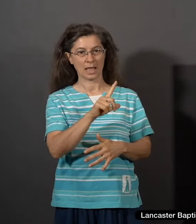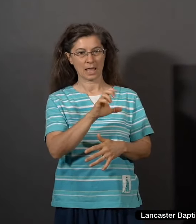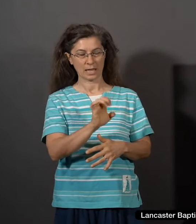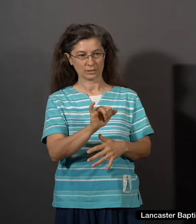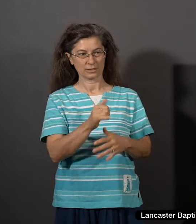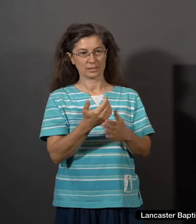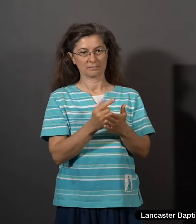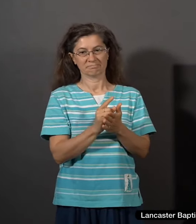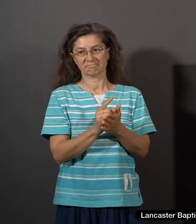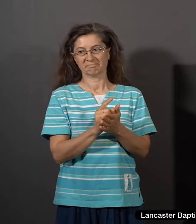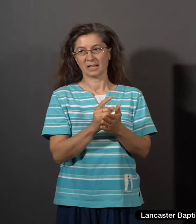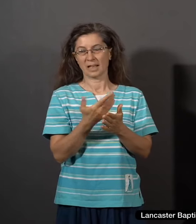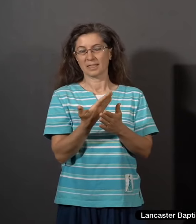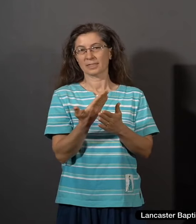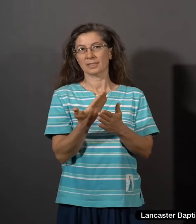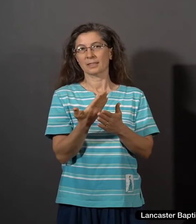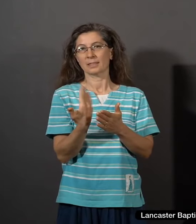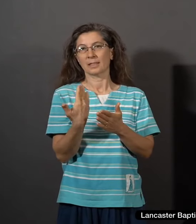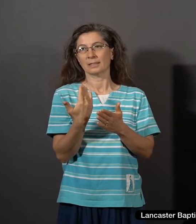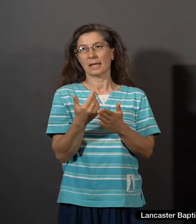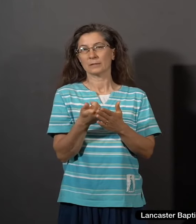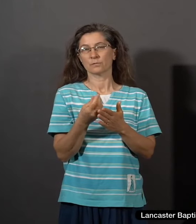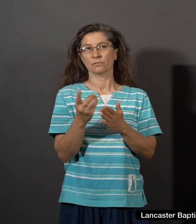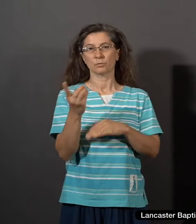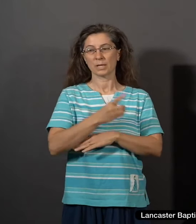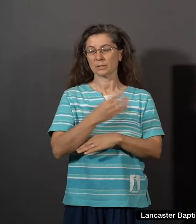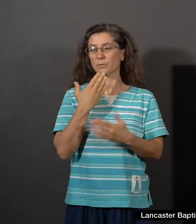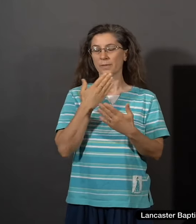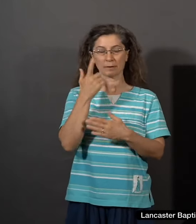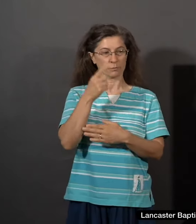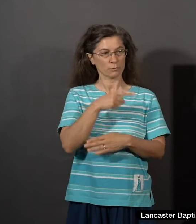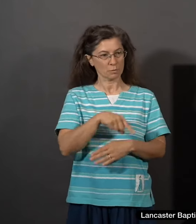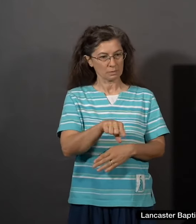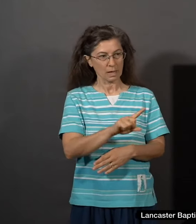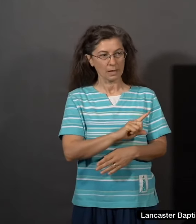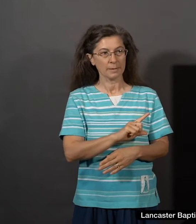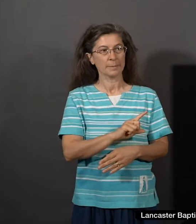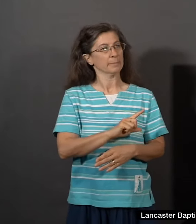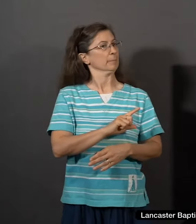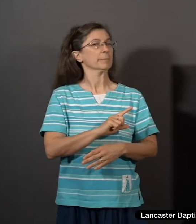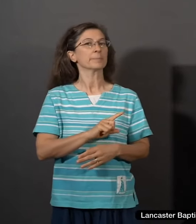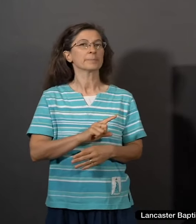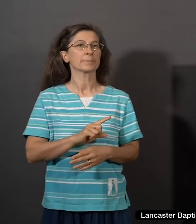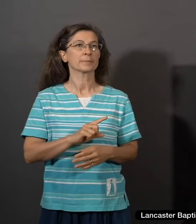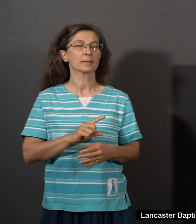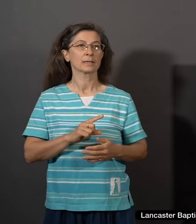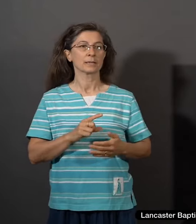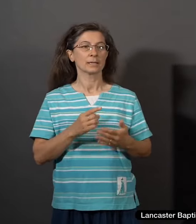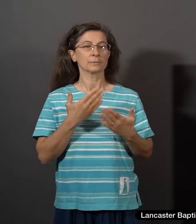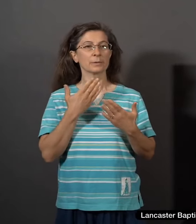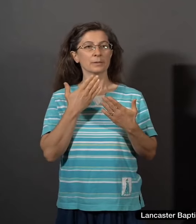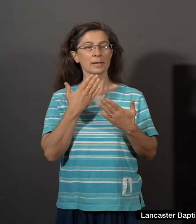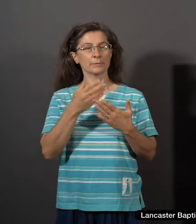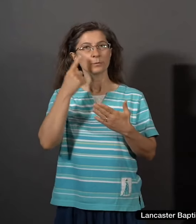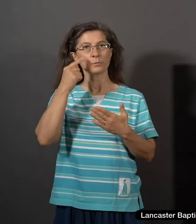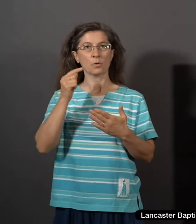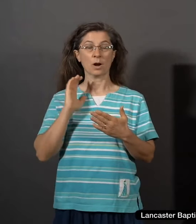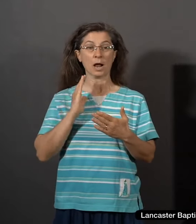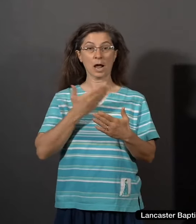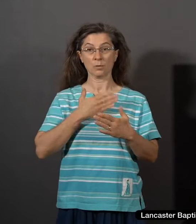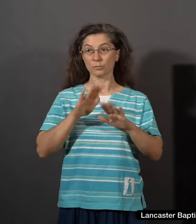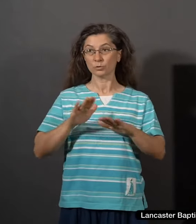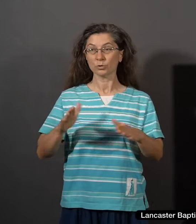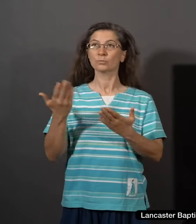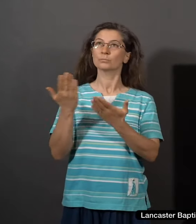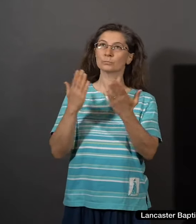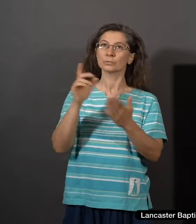for their family and for their ministry and just the opportunity to see our children serve the Lord is a real blessing